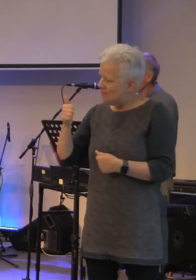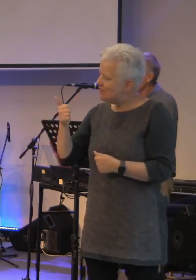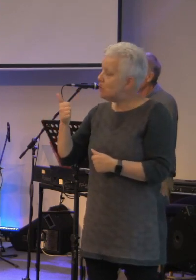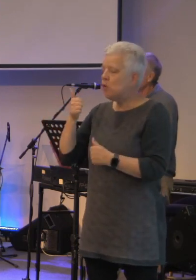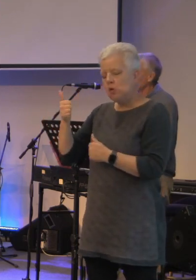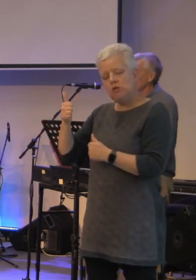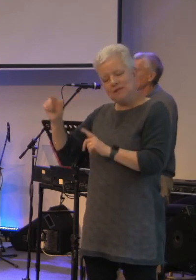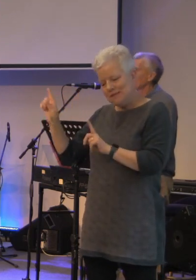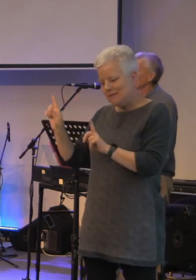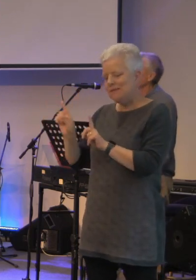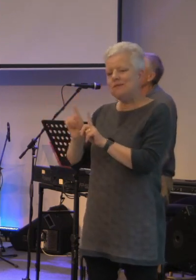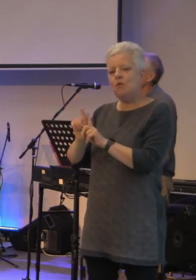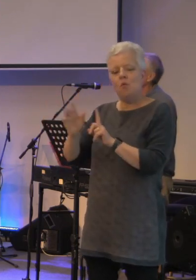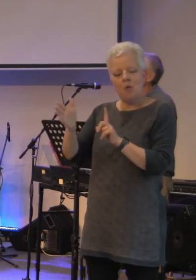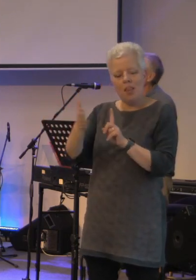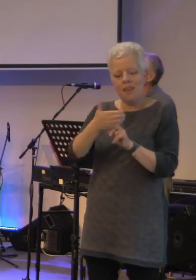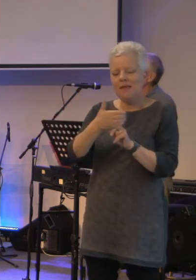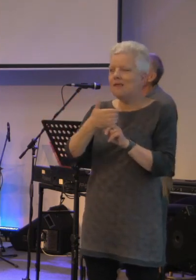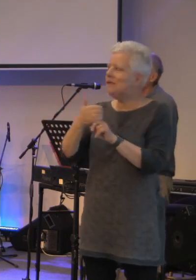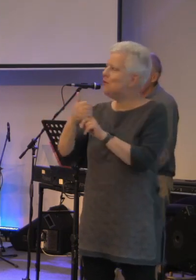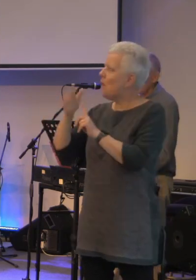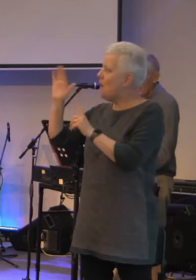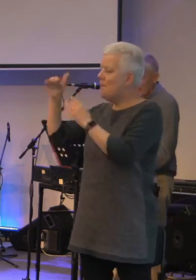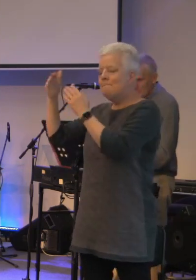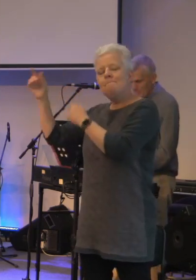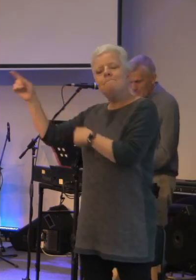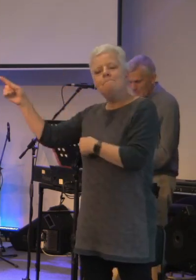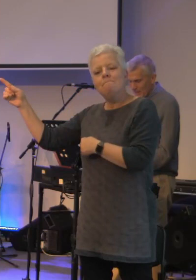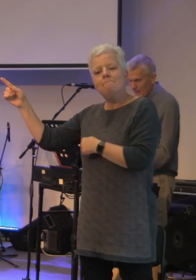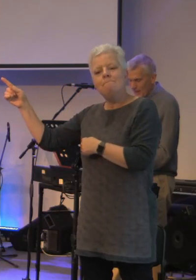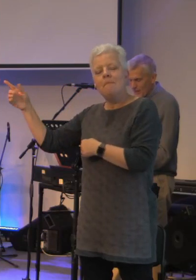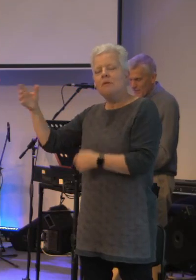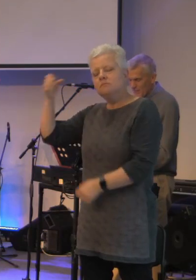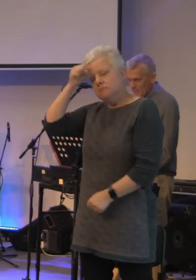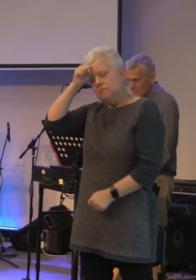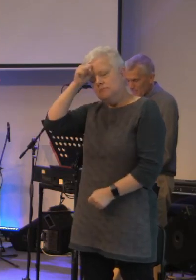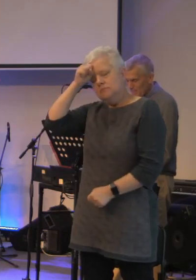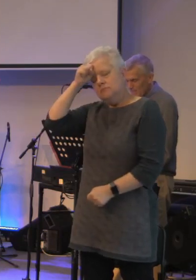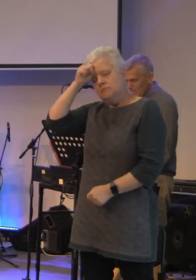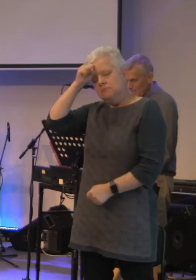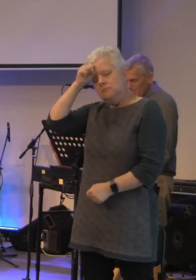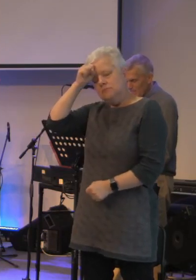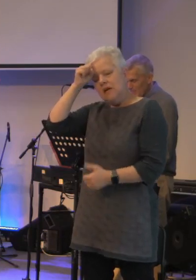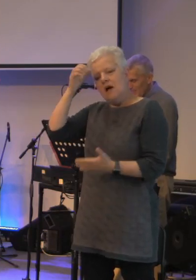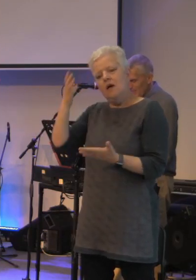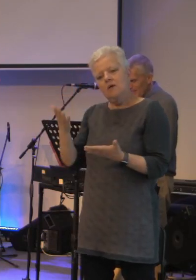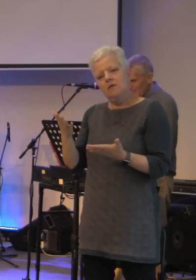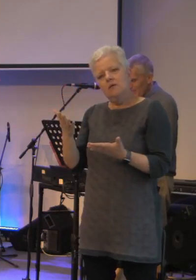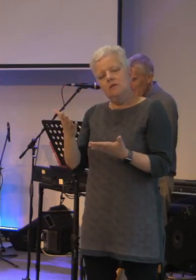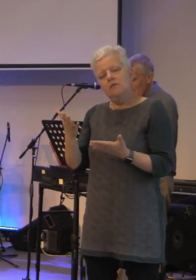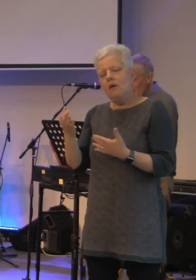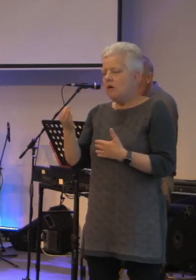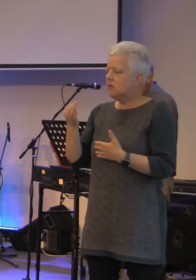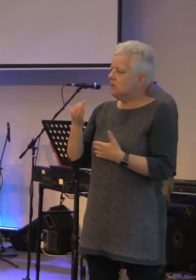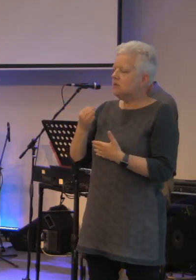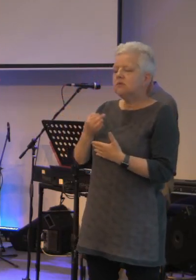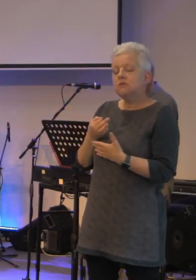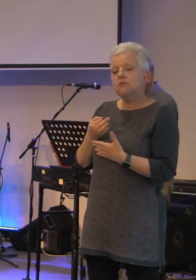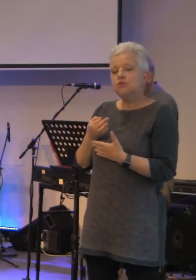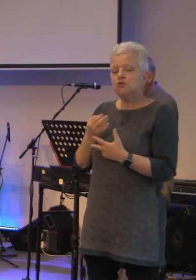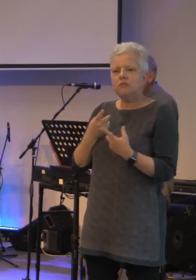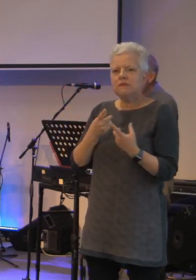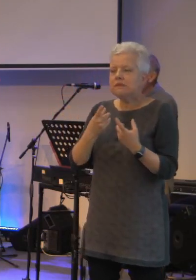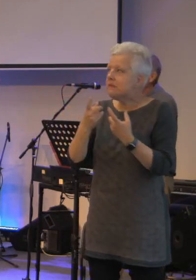goodness will lead you home. And that's something to take hold of now. He just calls us to seek